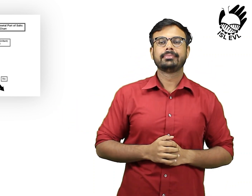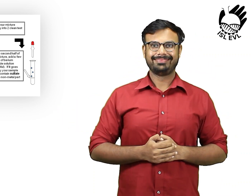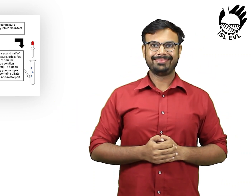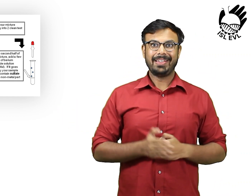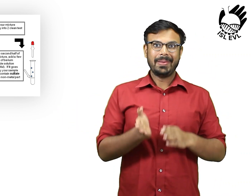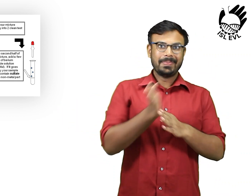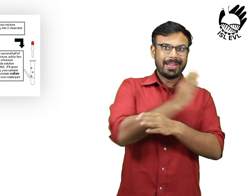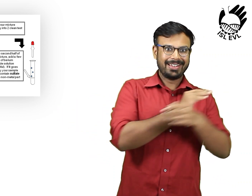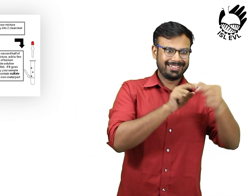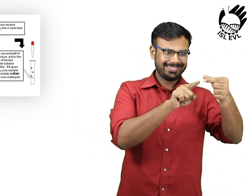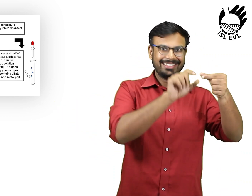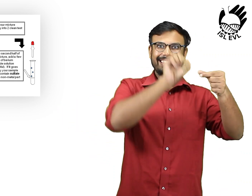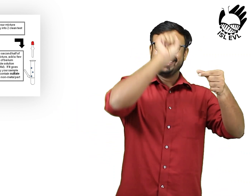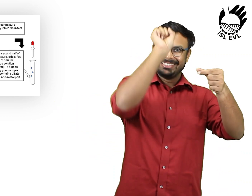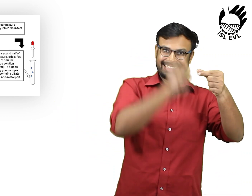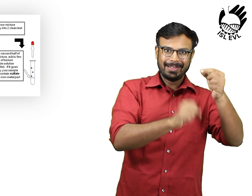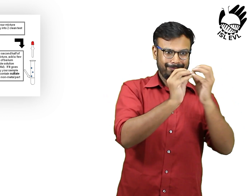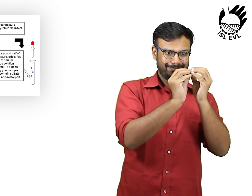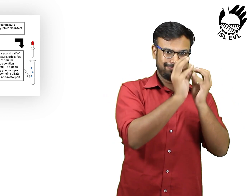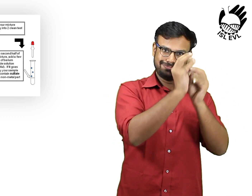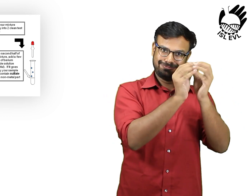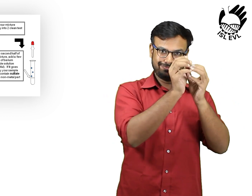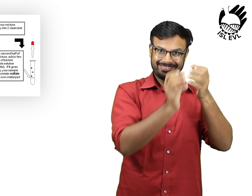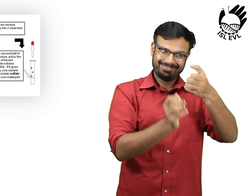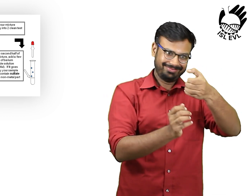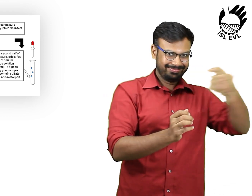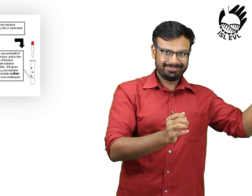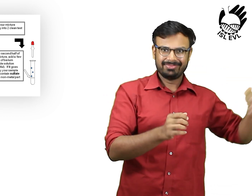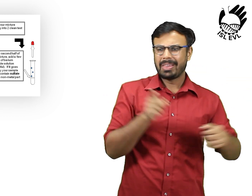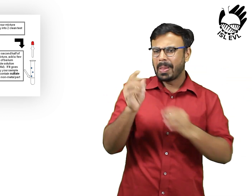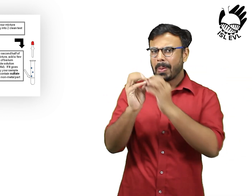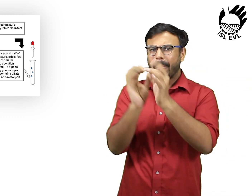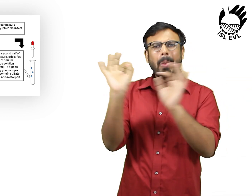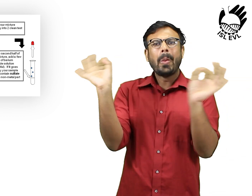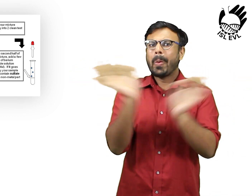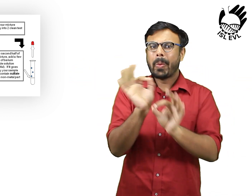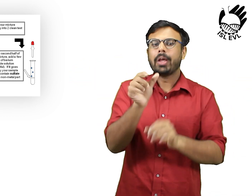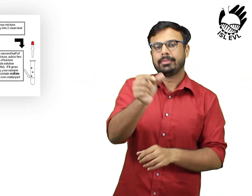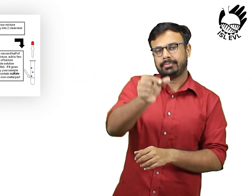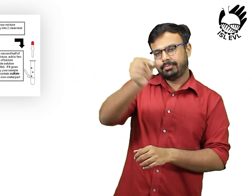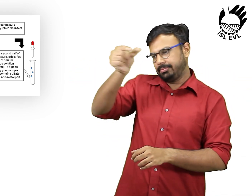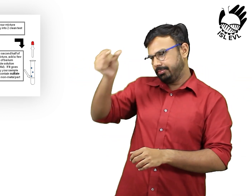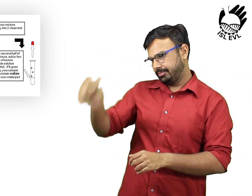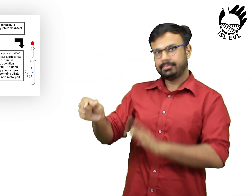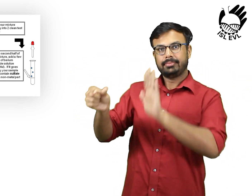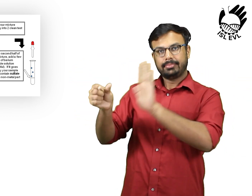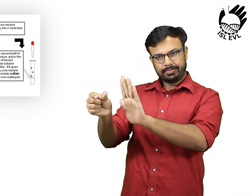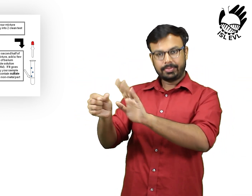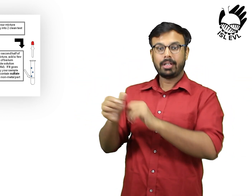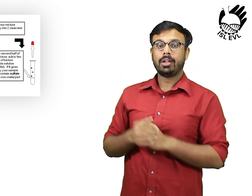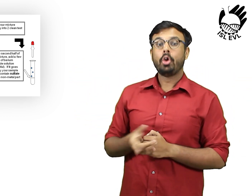If no, then split your mixture evenly into two clean test tubes.